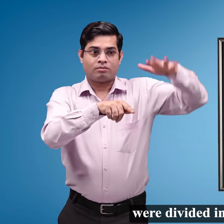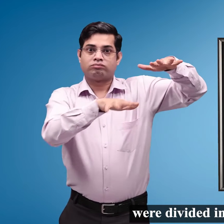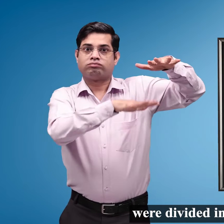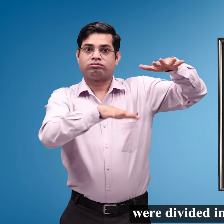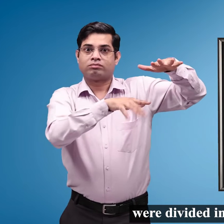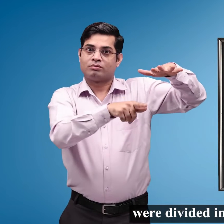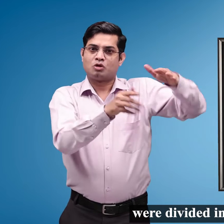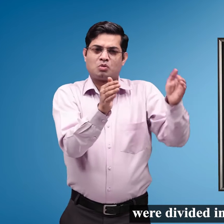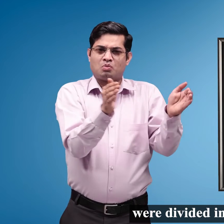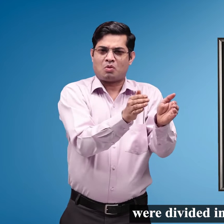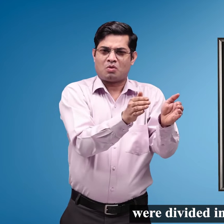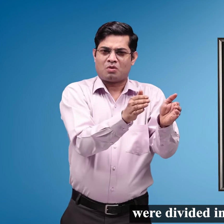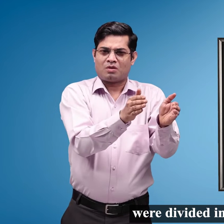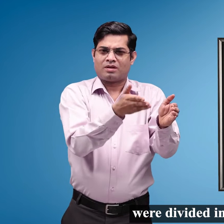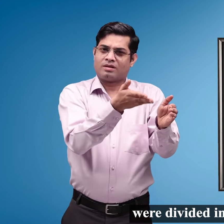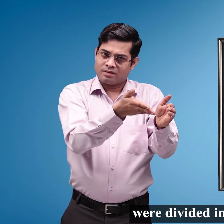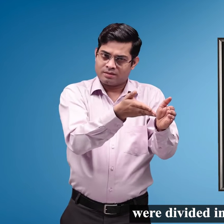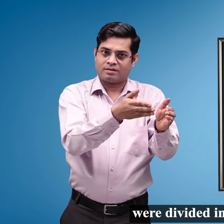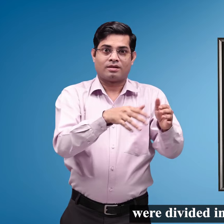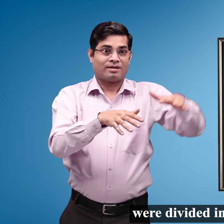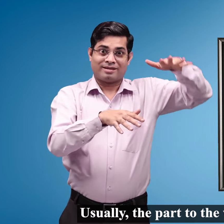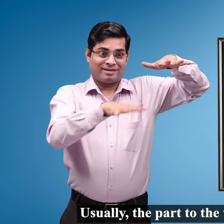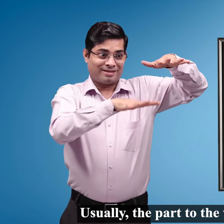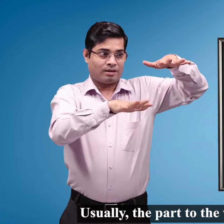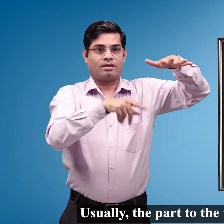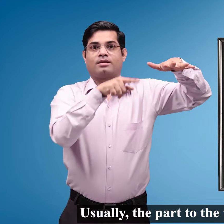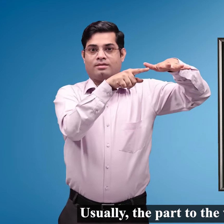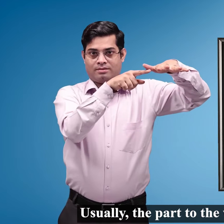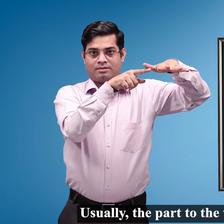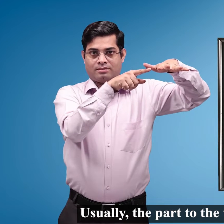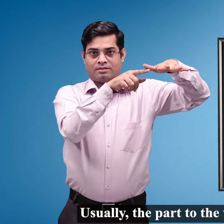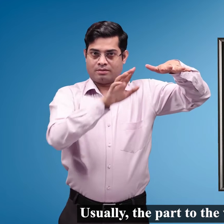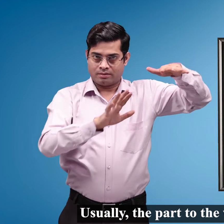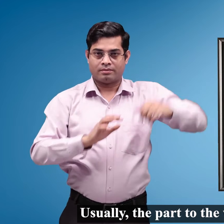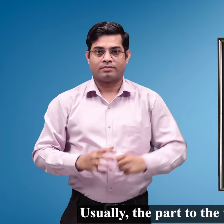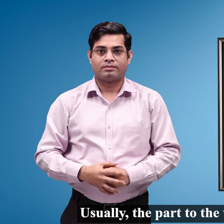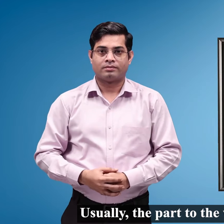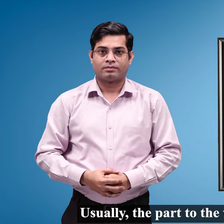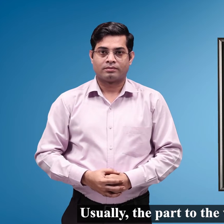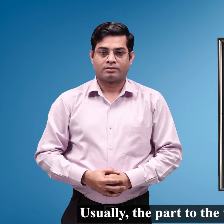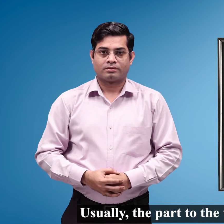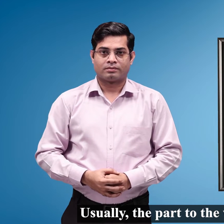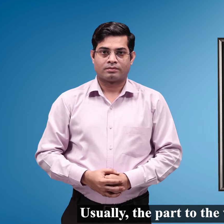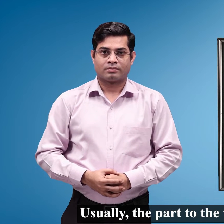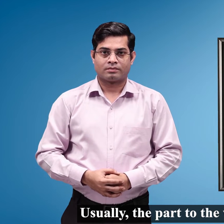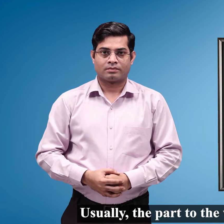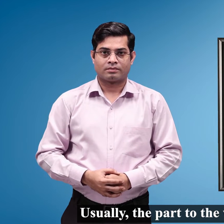divided into two or more parts. Usually, the path to the west was smaller but